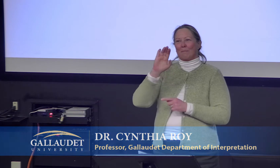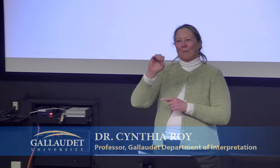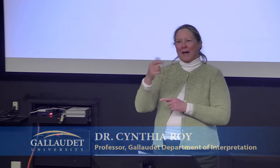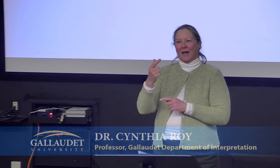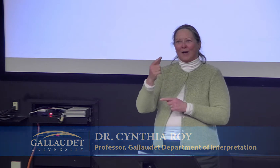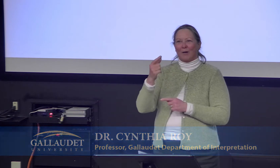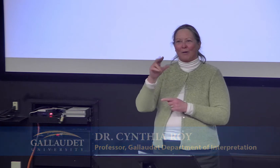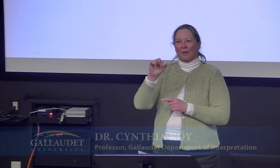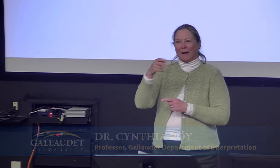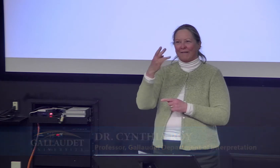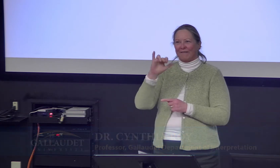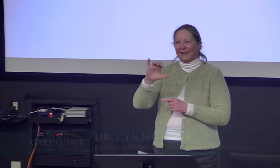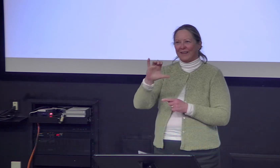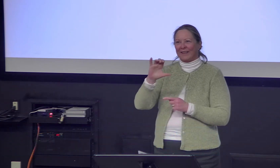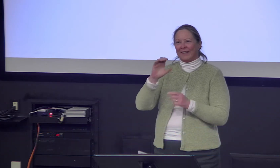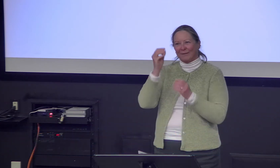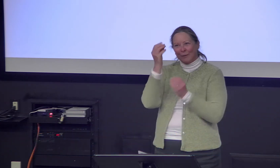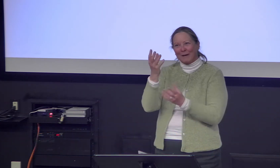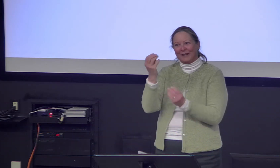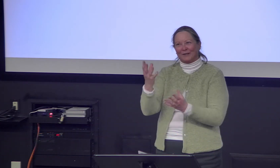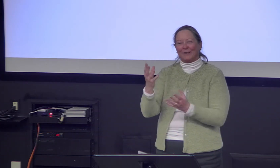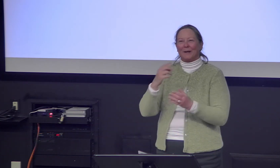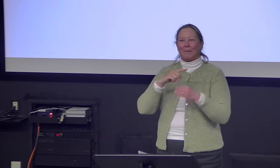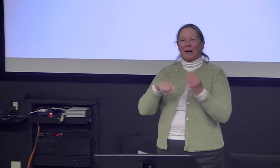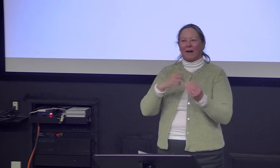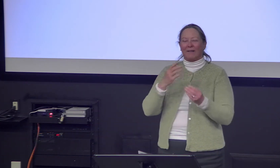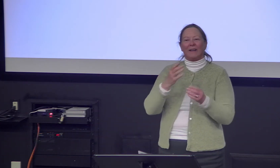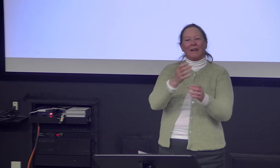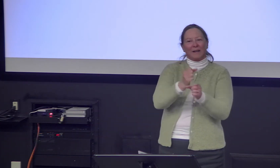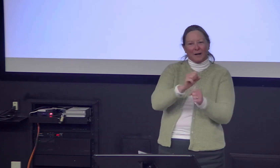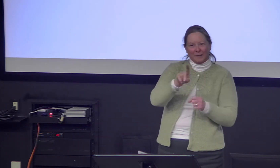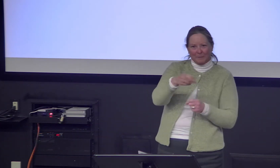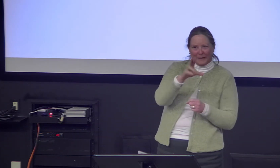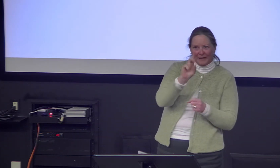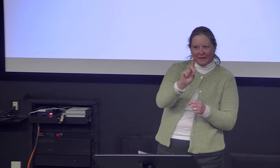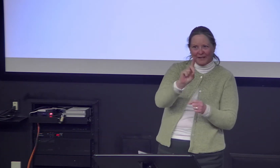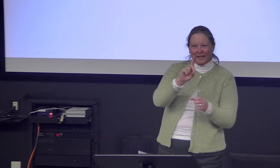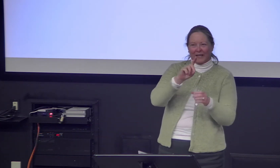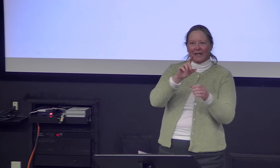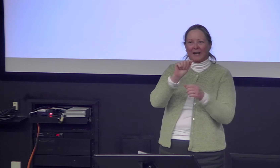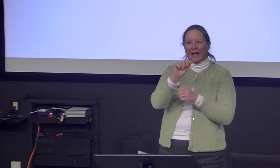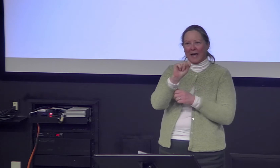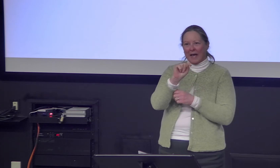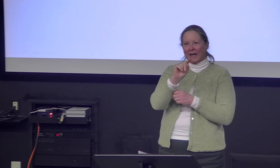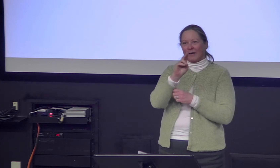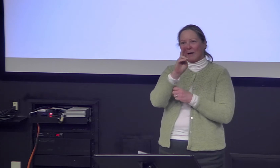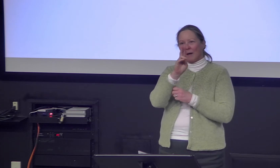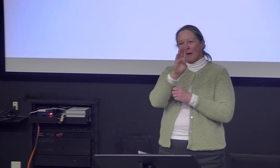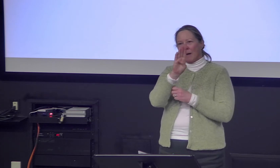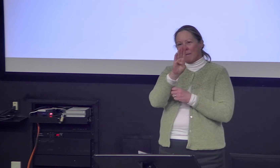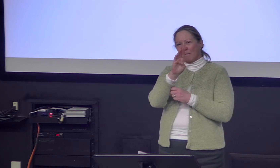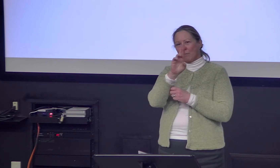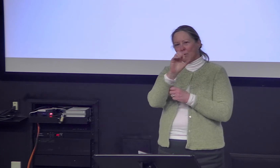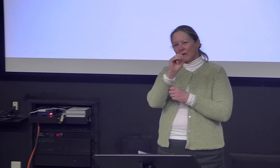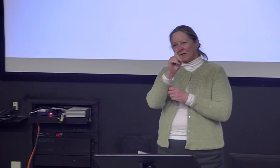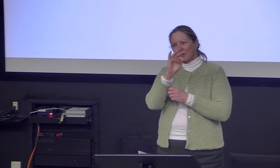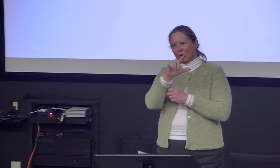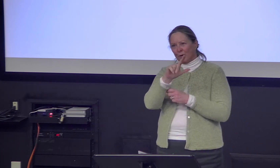has all of the bio and biographic information. He received his PhD at